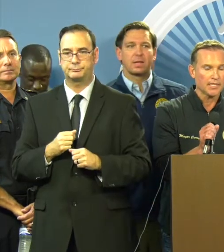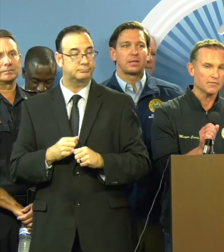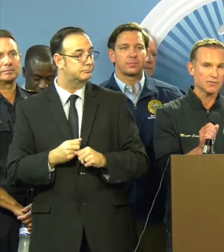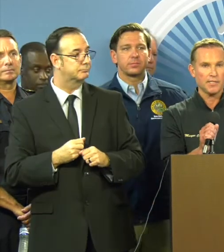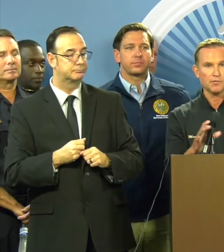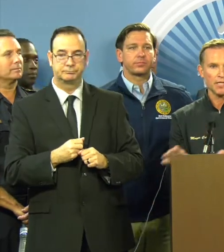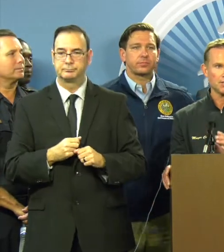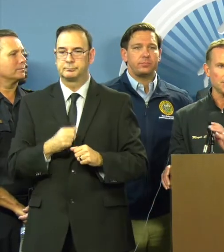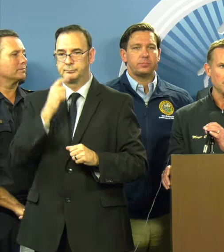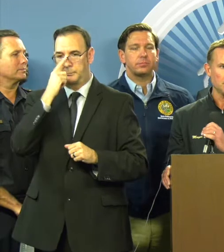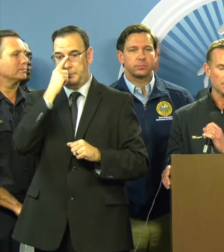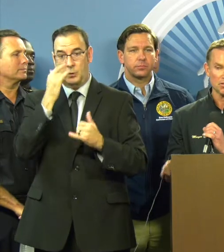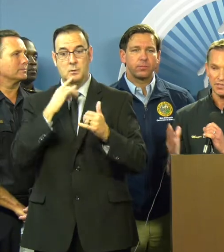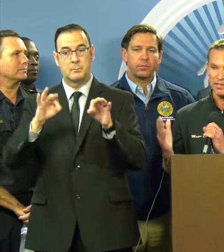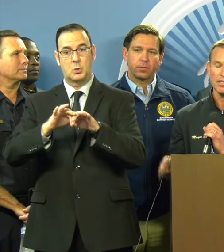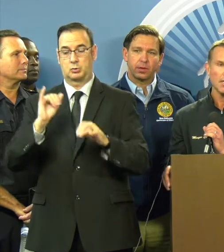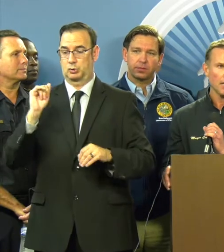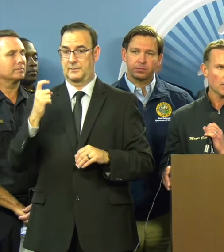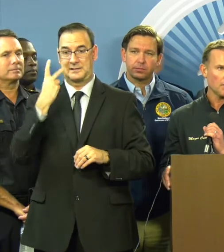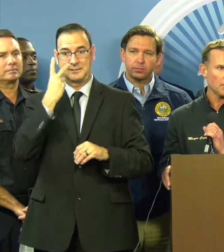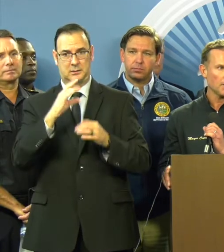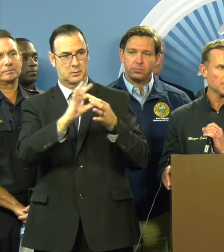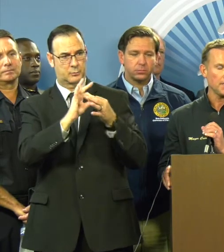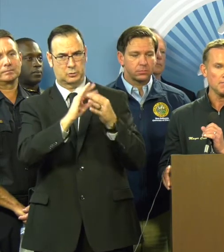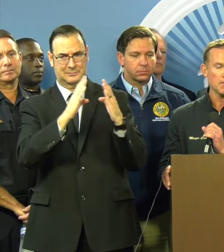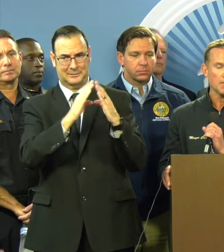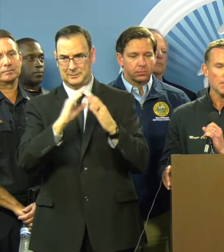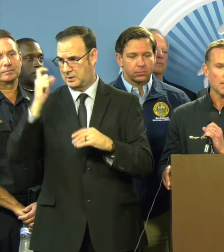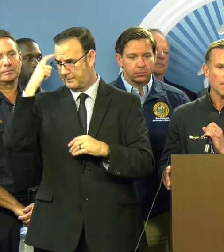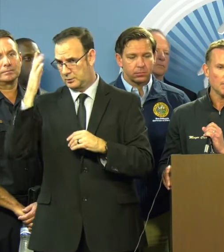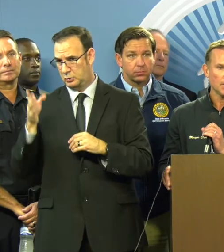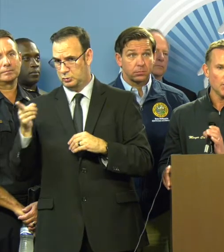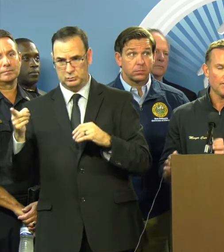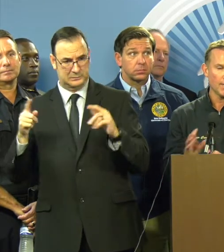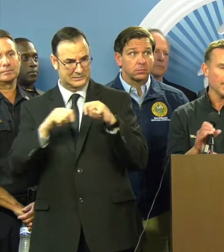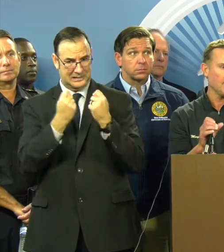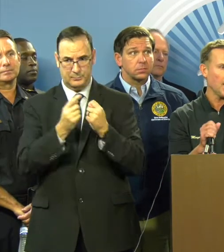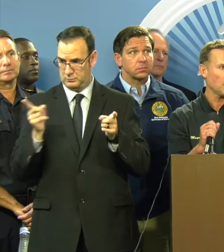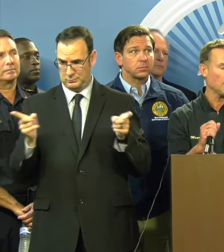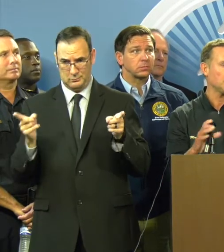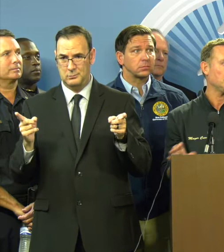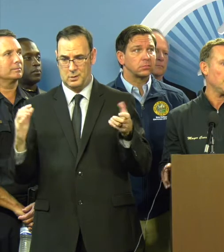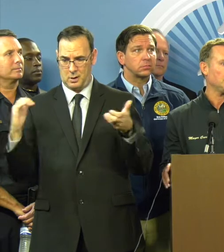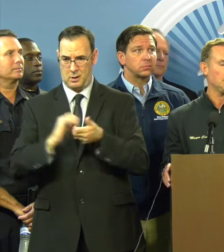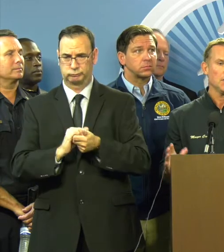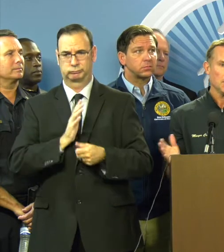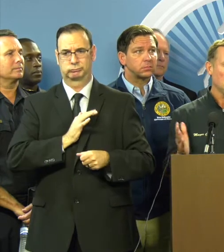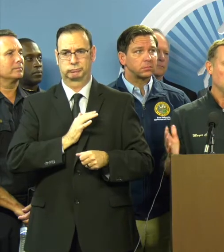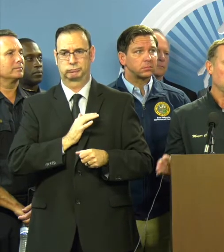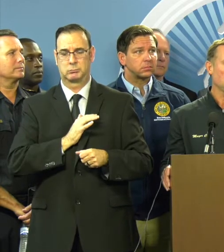people of Jacksonville see the relationship with our city and our governor and his team. You know, if we get an evacuation